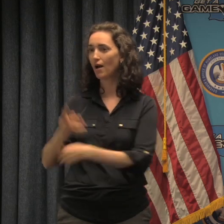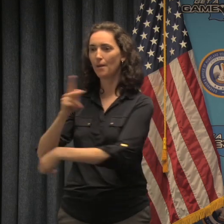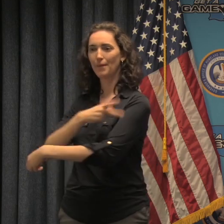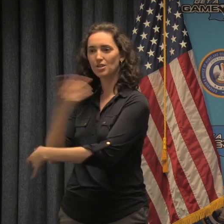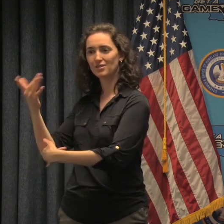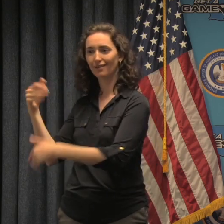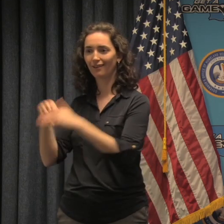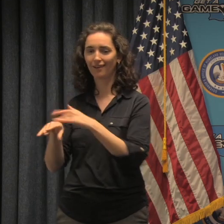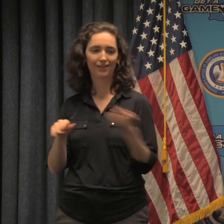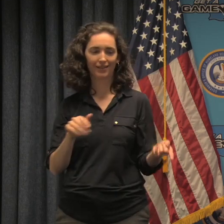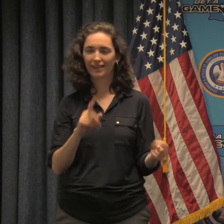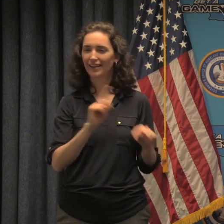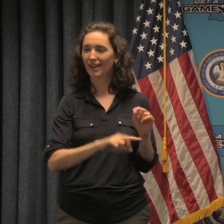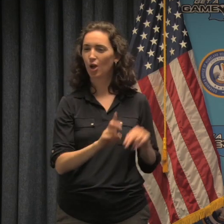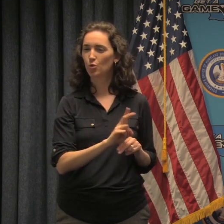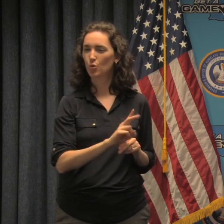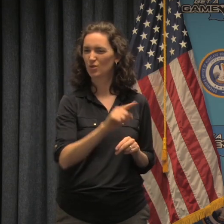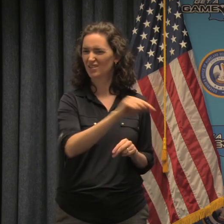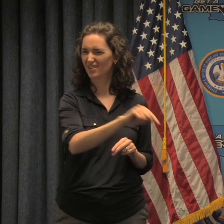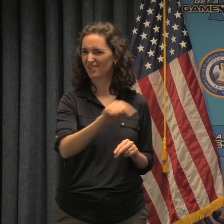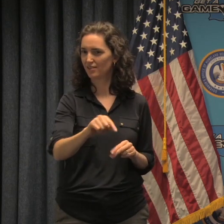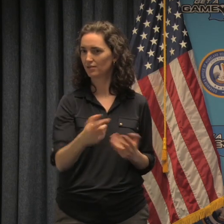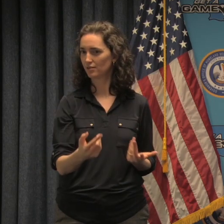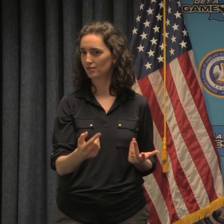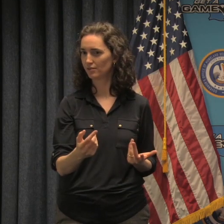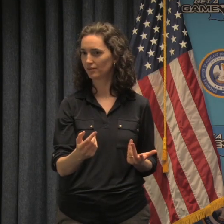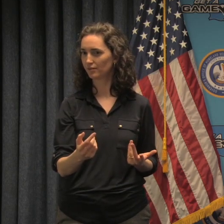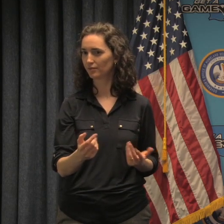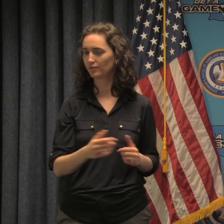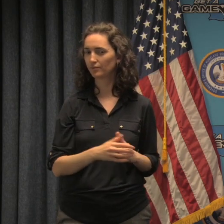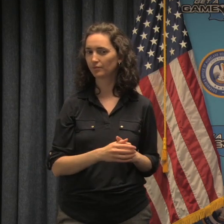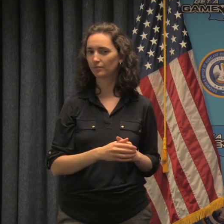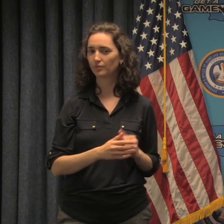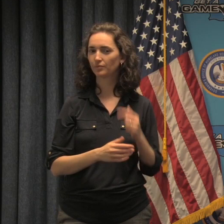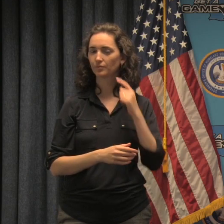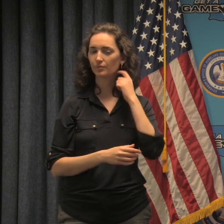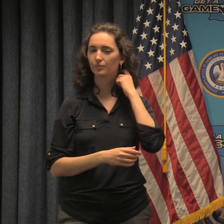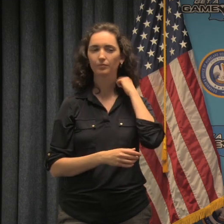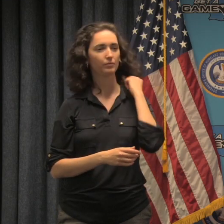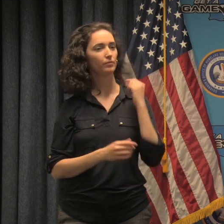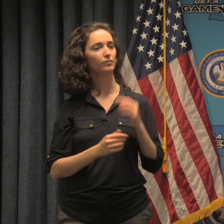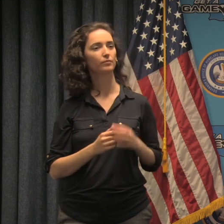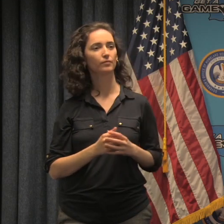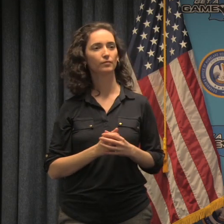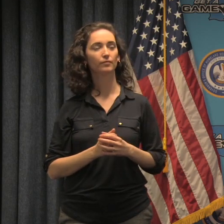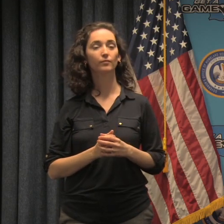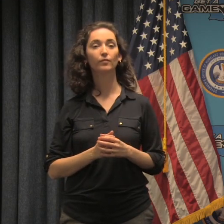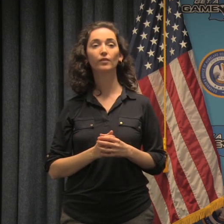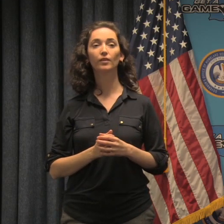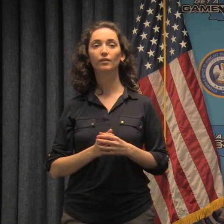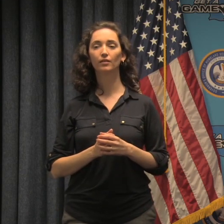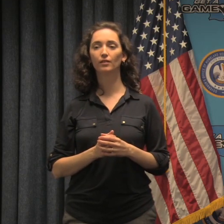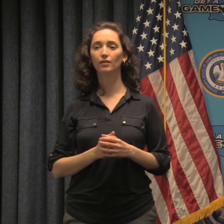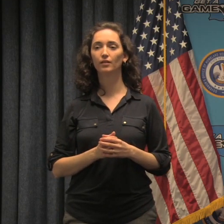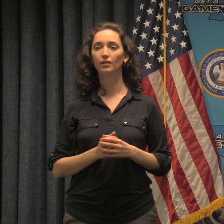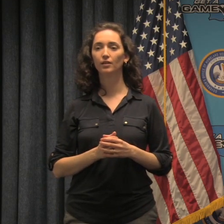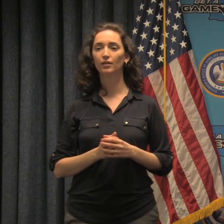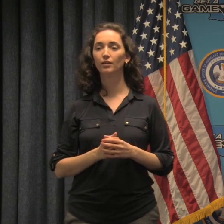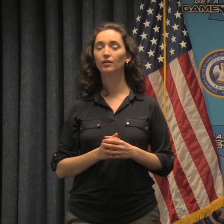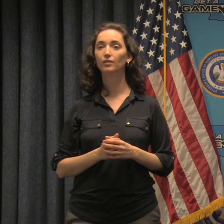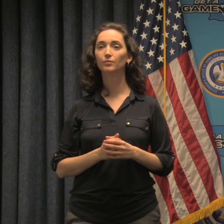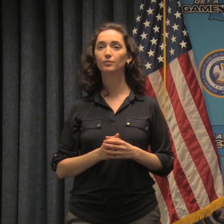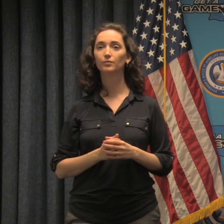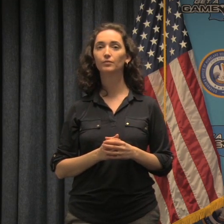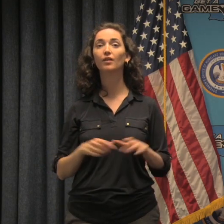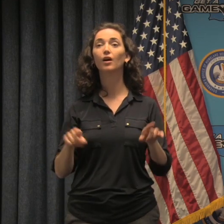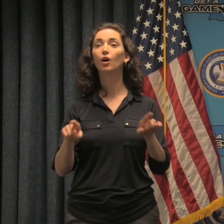in with COVID-19 either. And I do want to point out, it's not just that we're surging